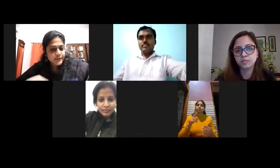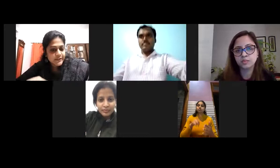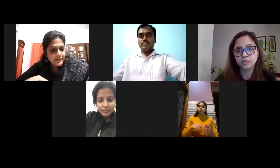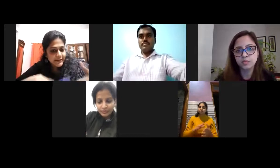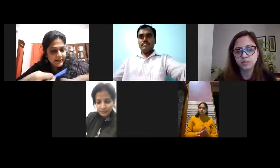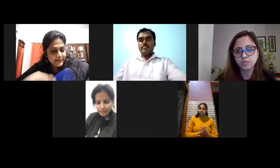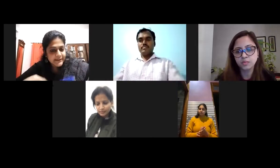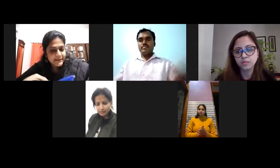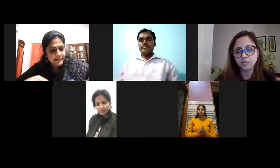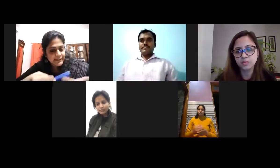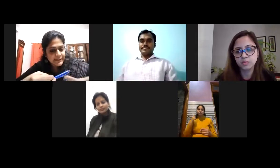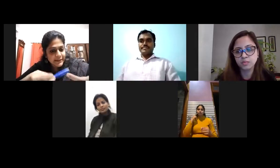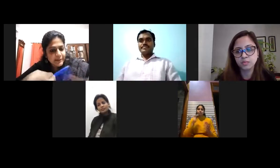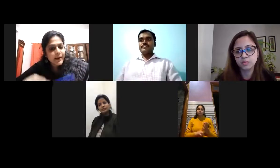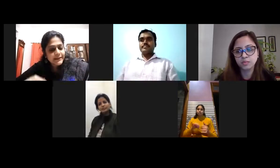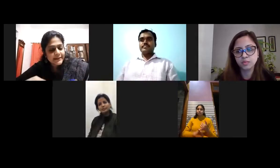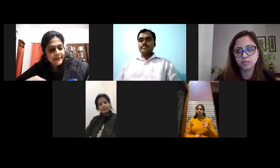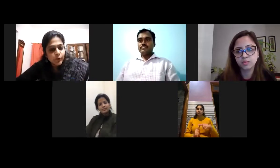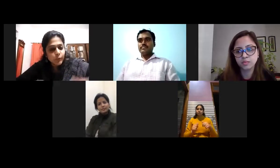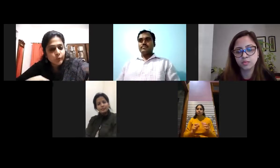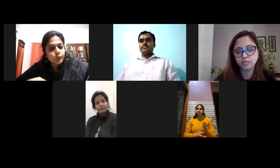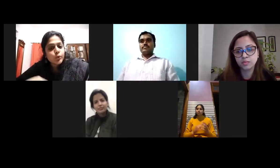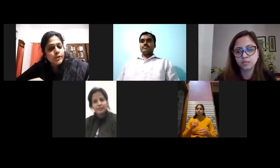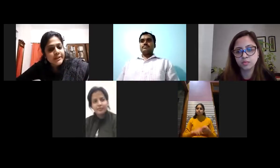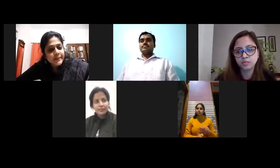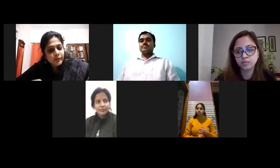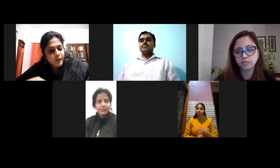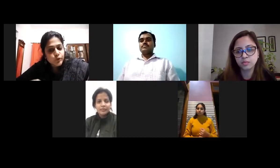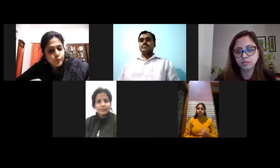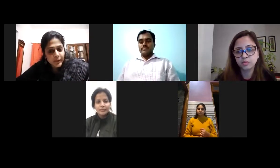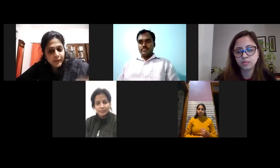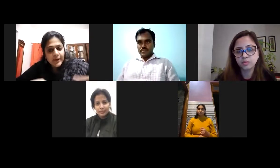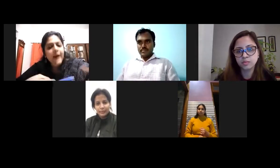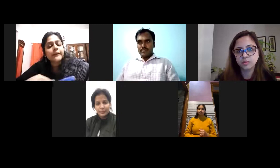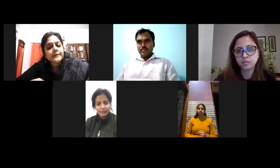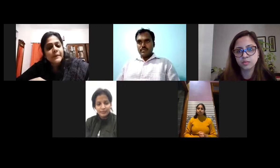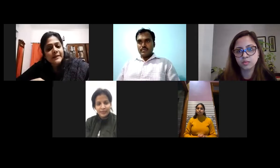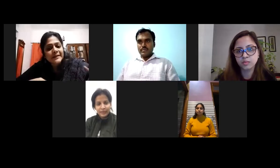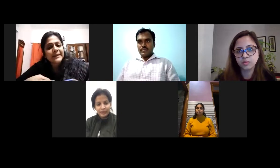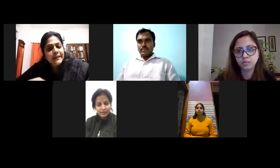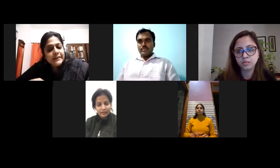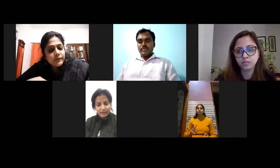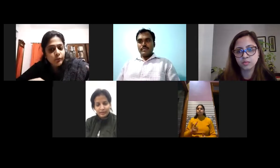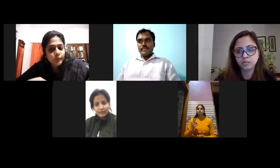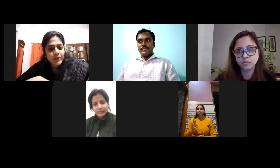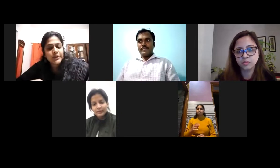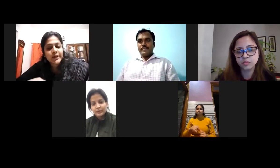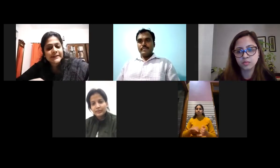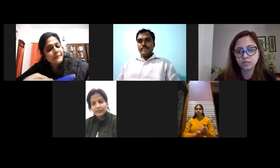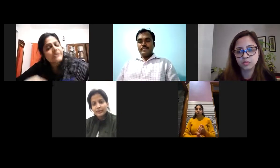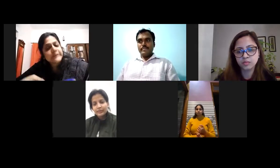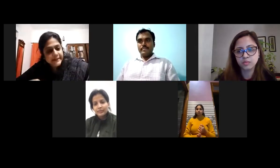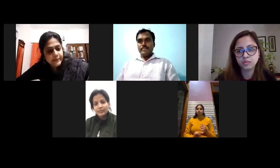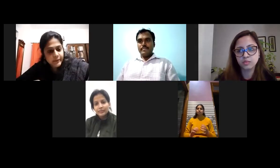For instance, he says that it reminds one of Foucault's concept of heterotopia, othered spaces created for the